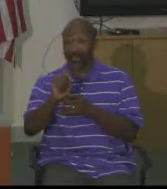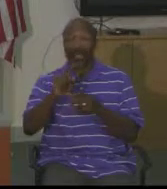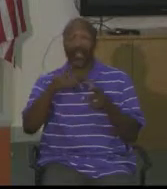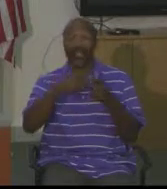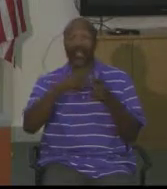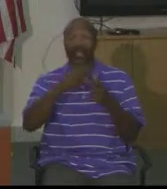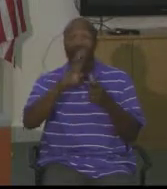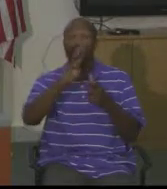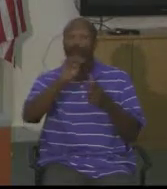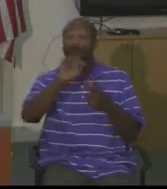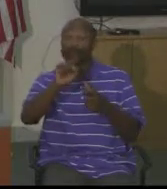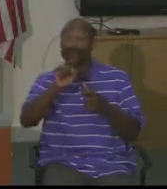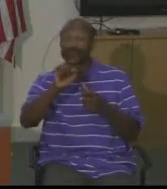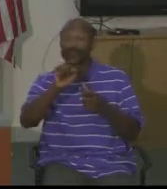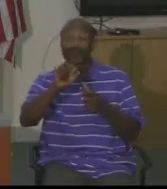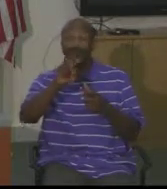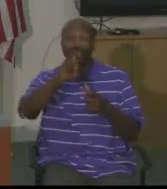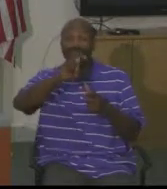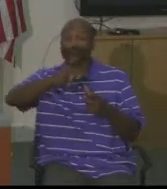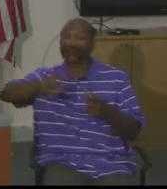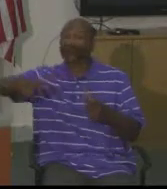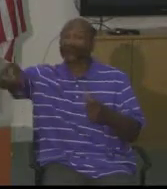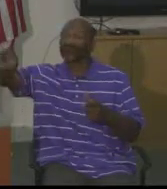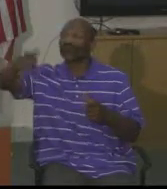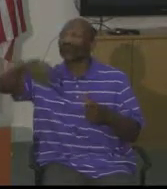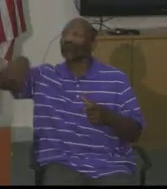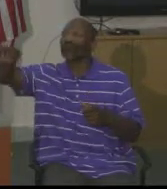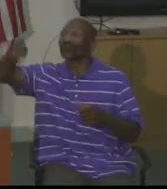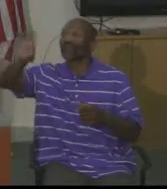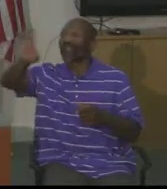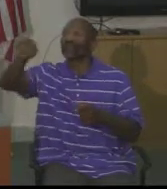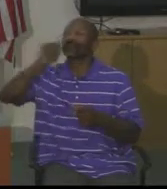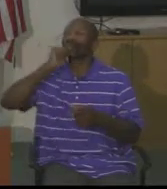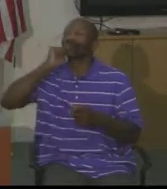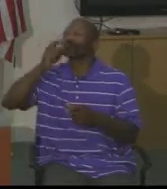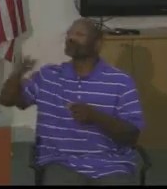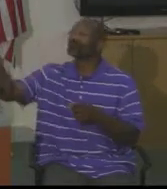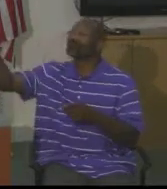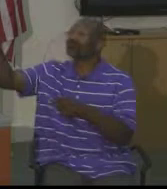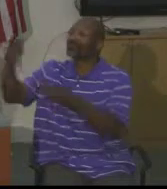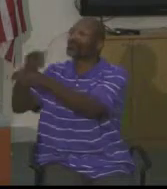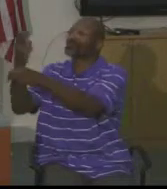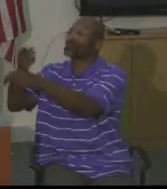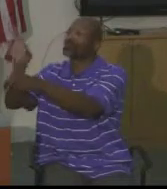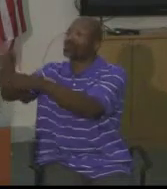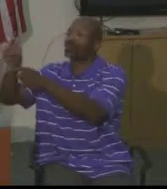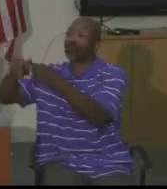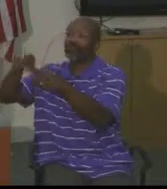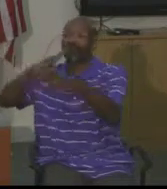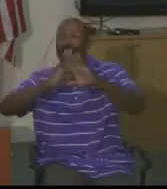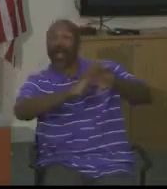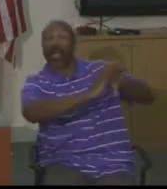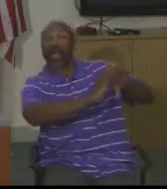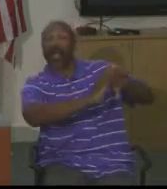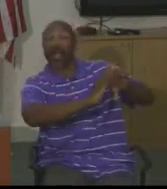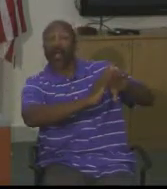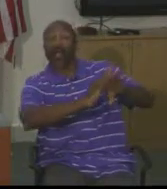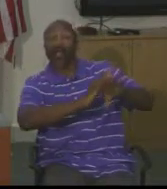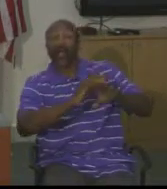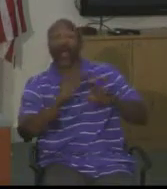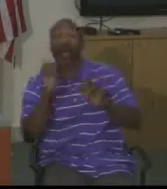Microsoft deviated. They went off and they did their own proprietary format to block the